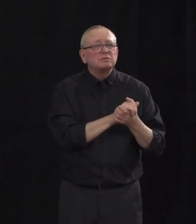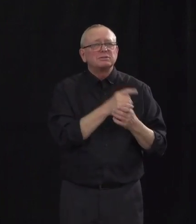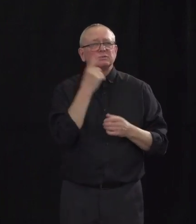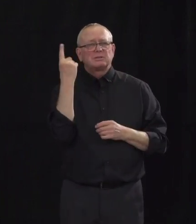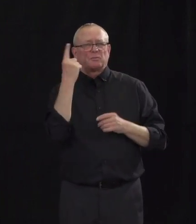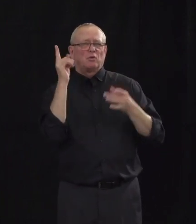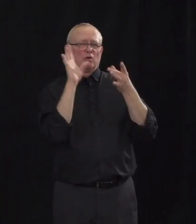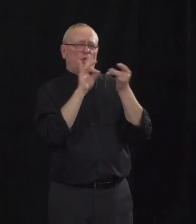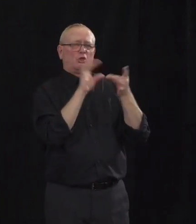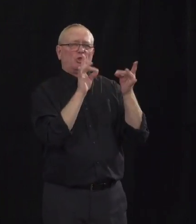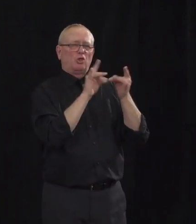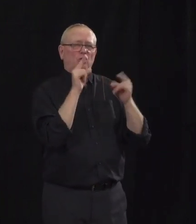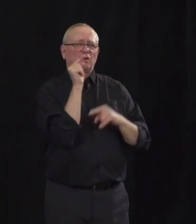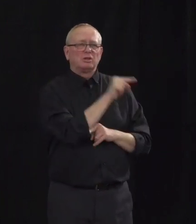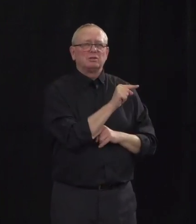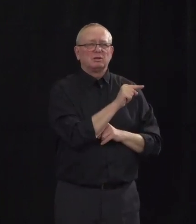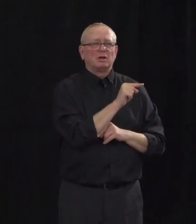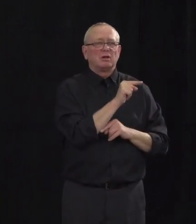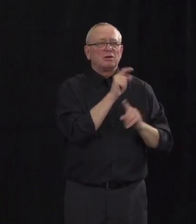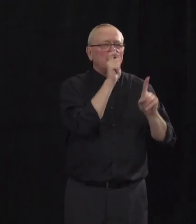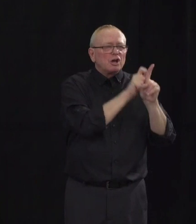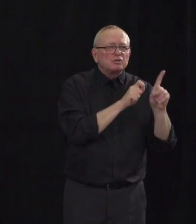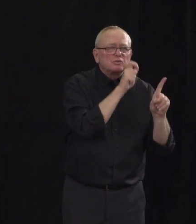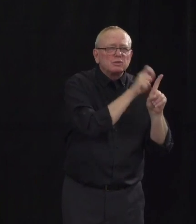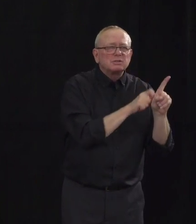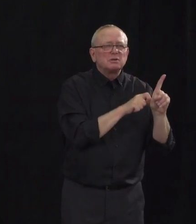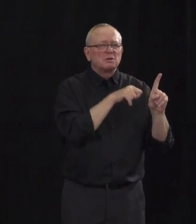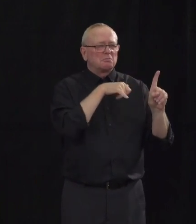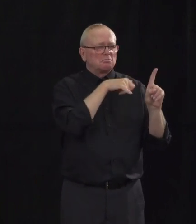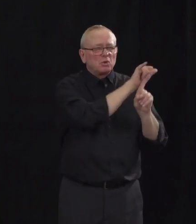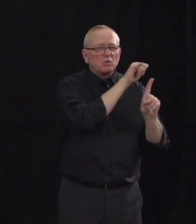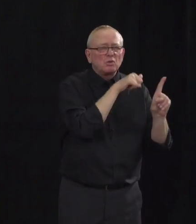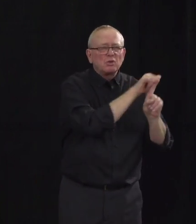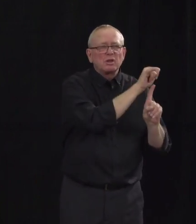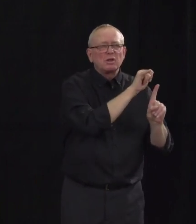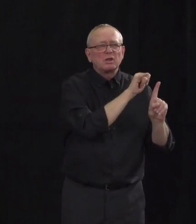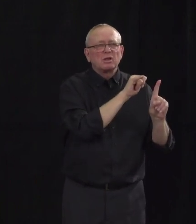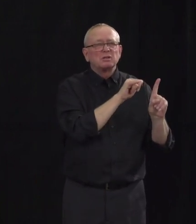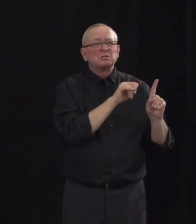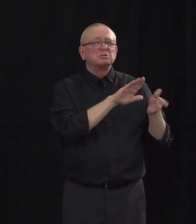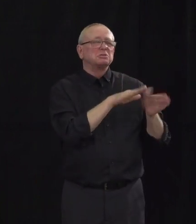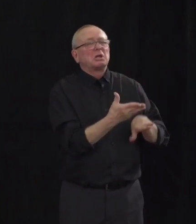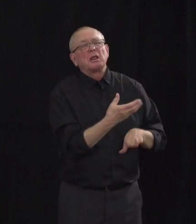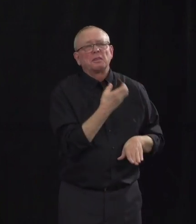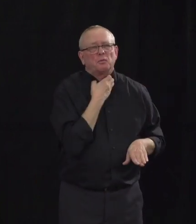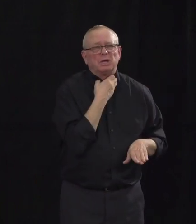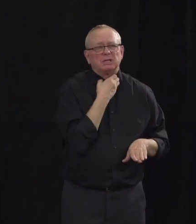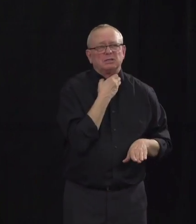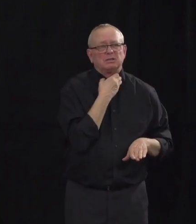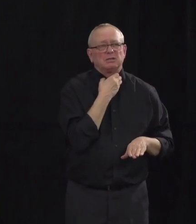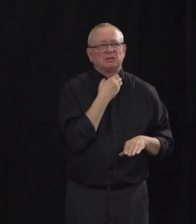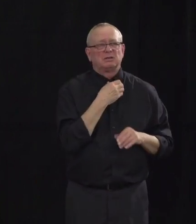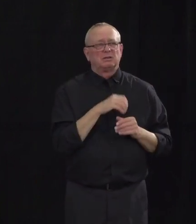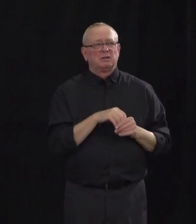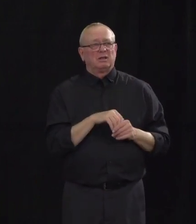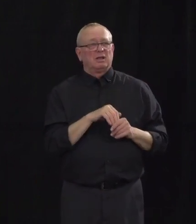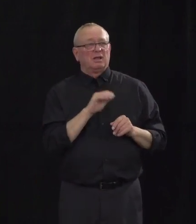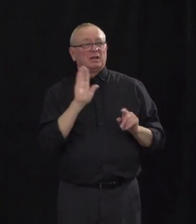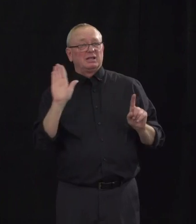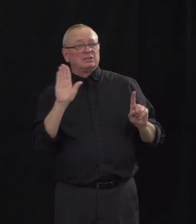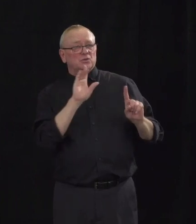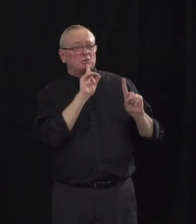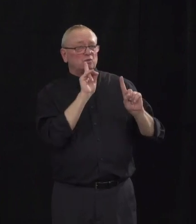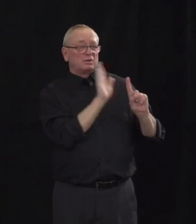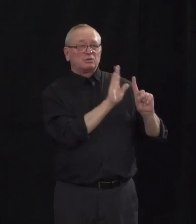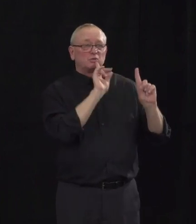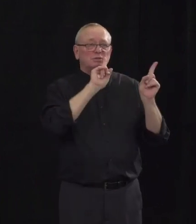bullying, and even death threats. And I would understand anybody responding passionately to such a circumstance. All right, let's go back to the phone. Operator, can you put through